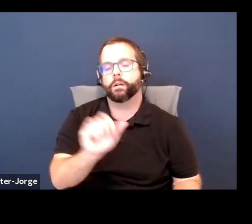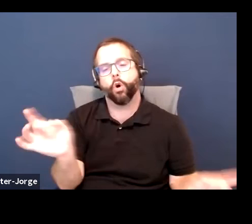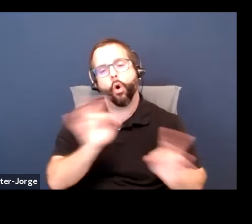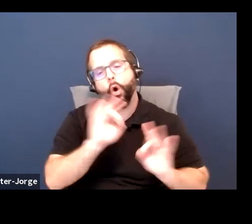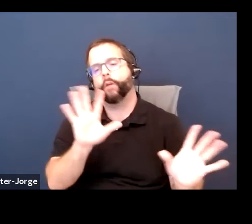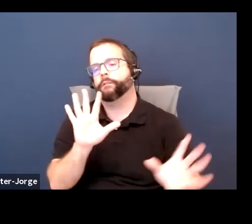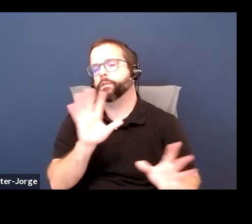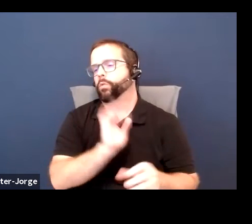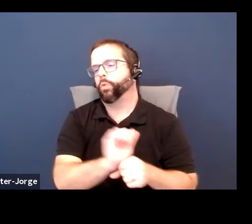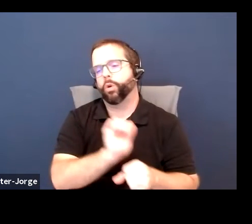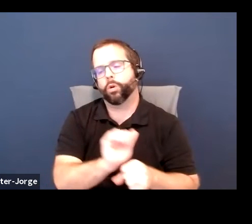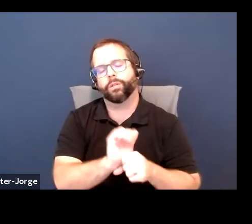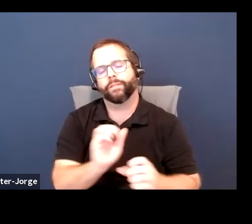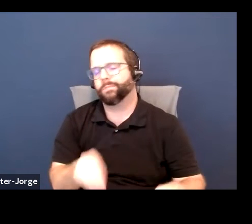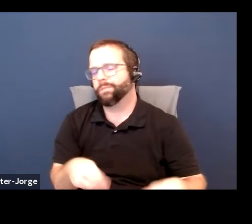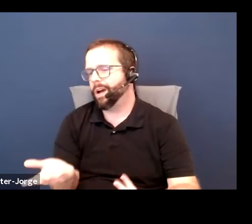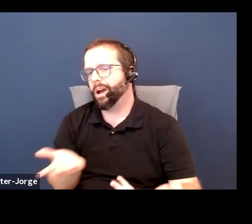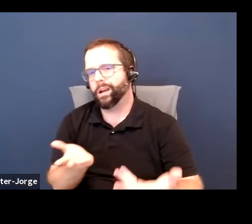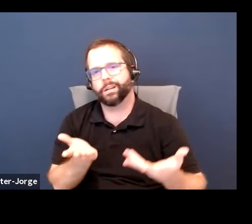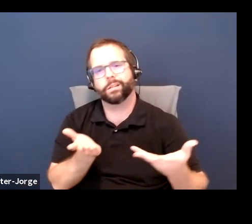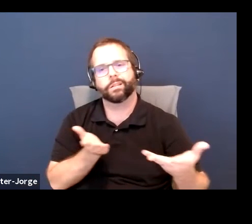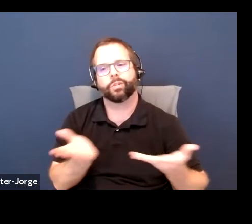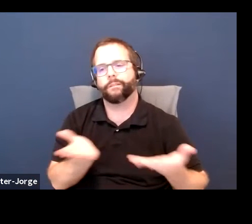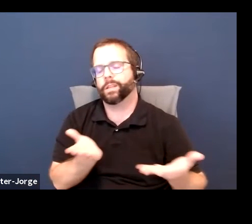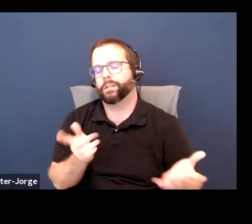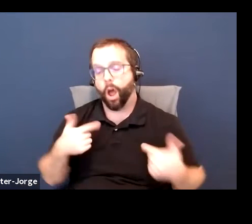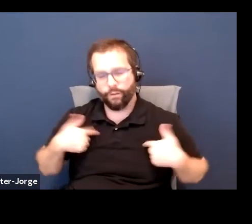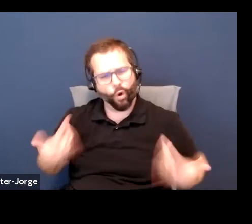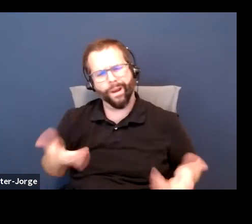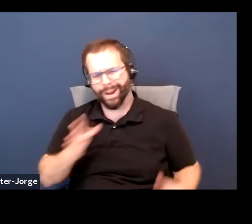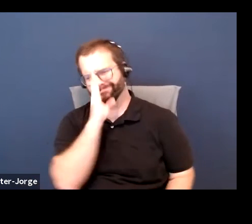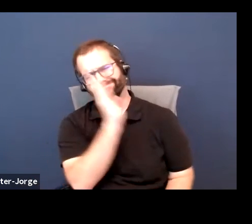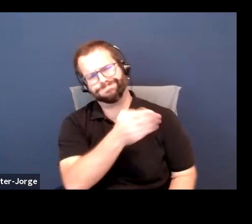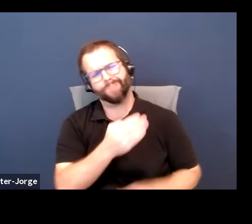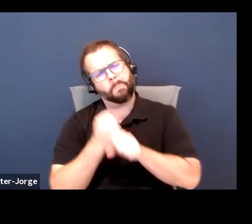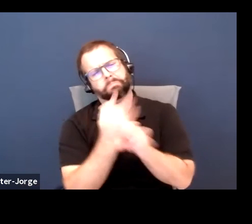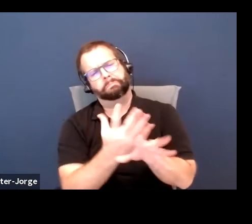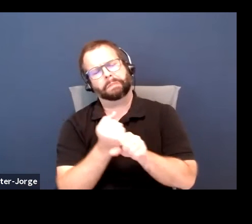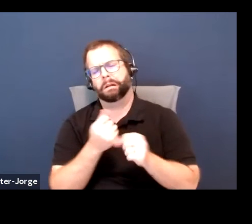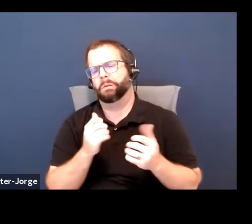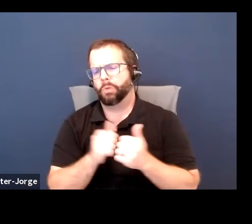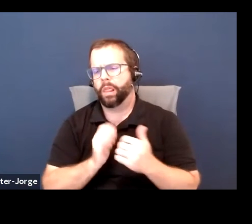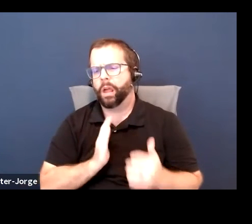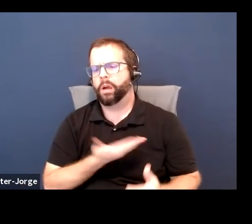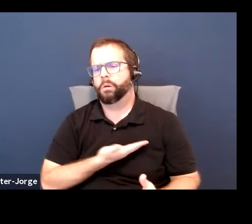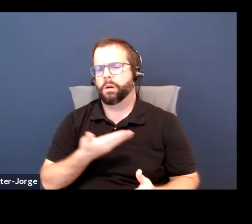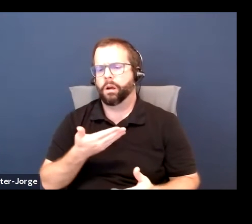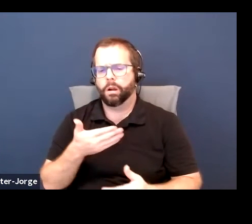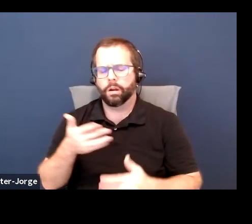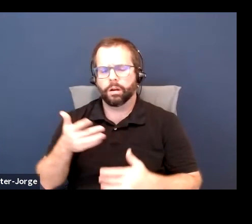community. I've been very vocal about it with our healthcare authority, with our legislature, and with the Department of Human